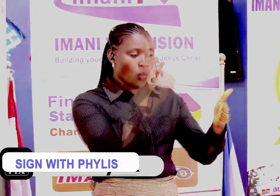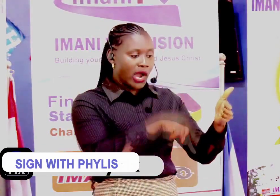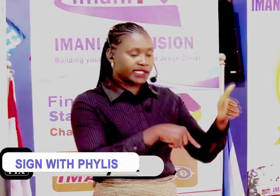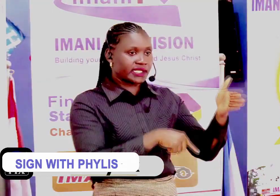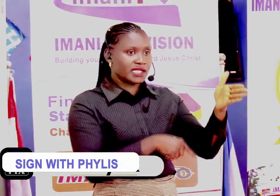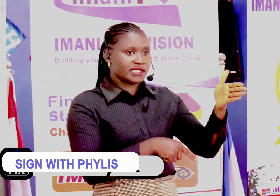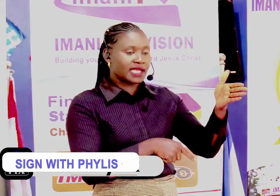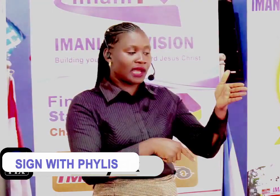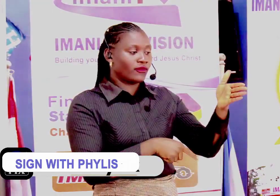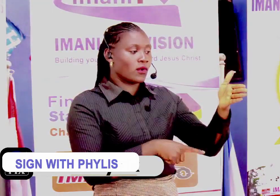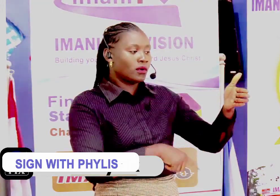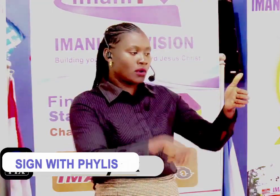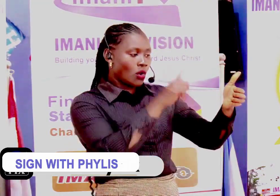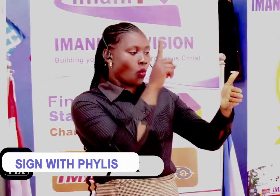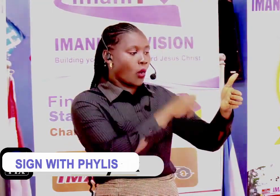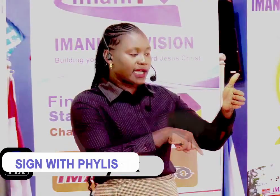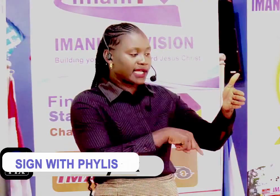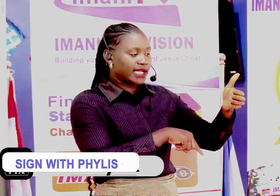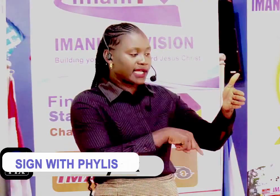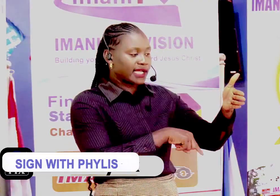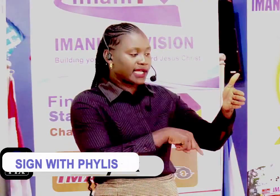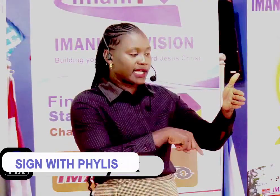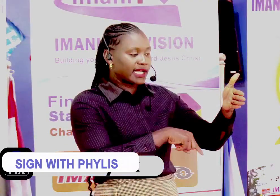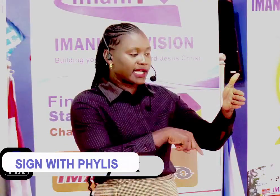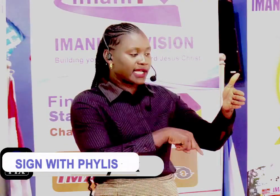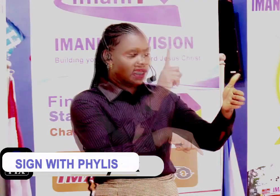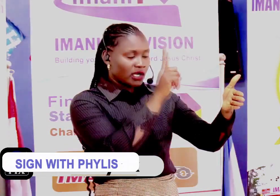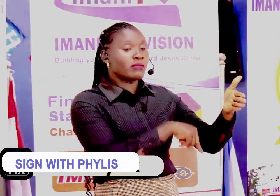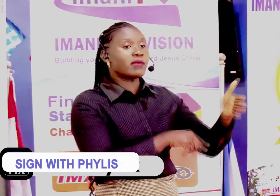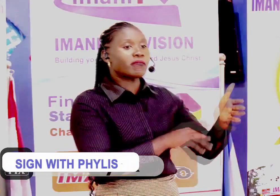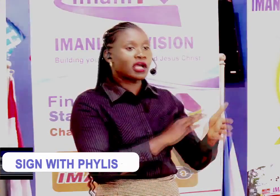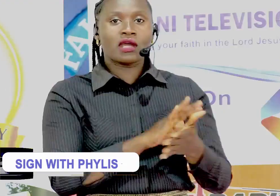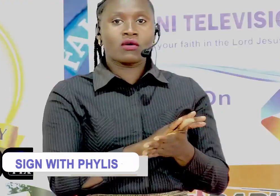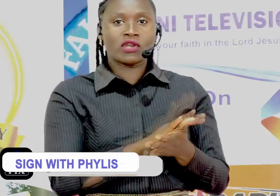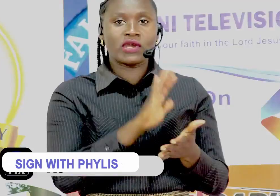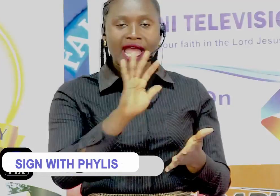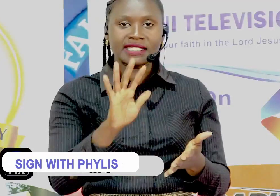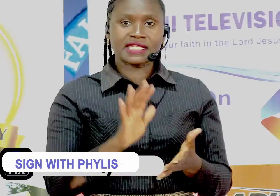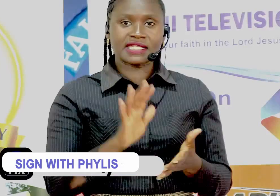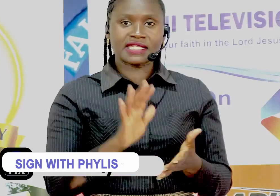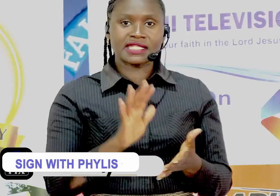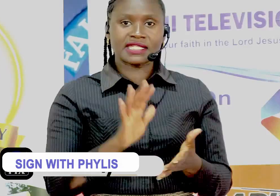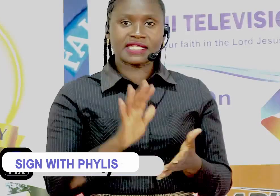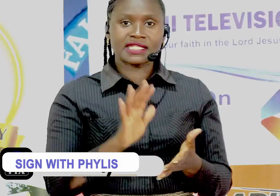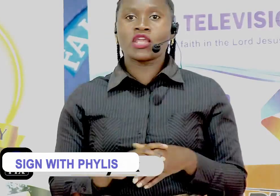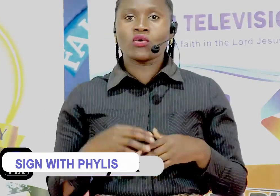This is a sign for what. Remember, when you are asking any question, your